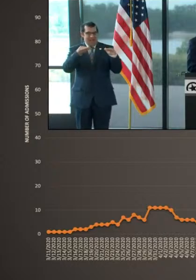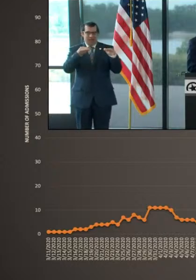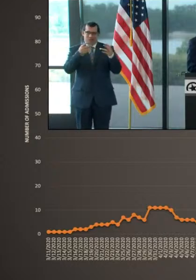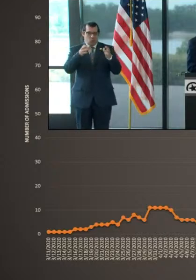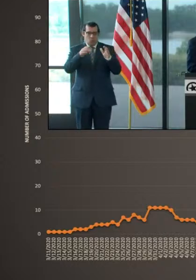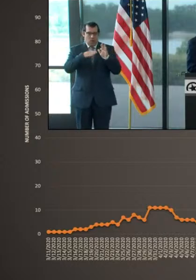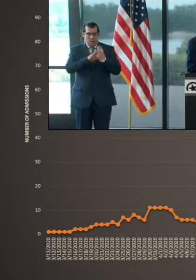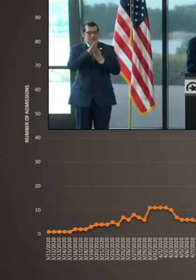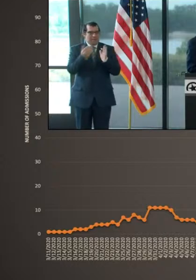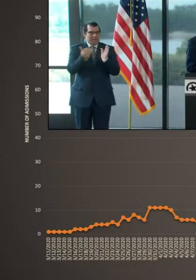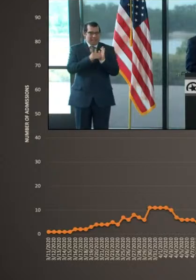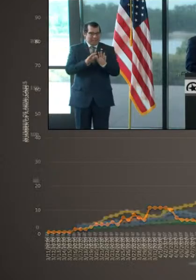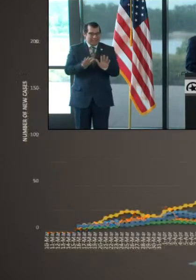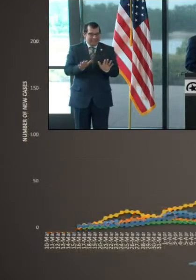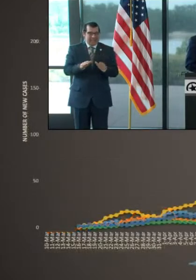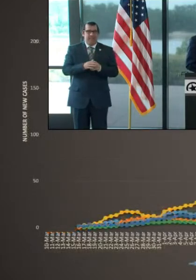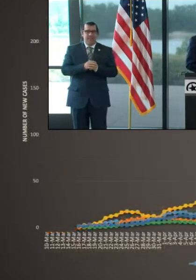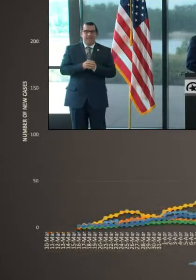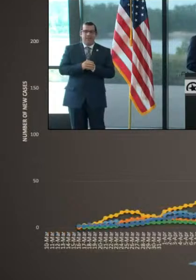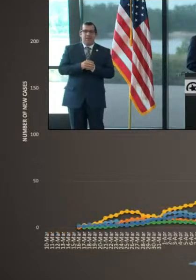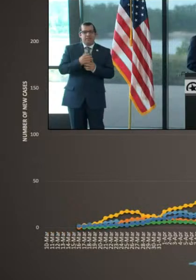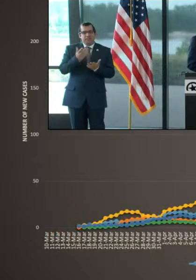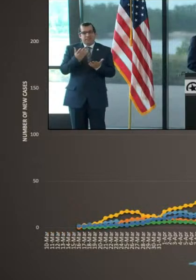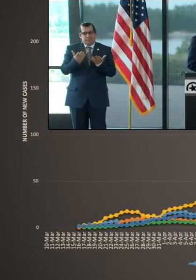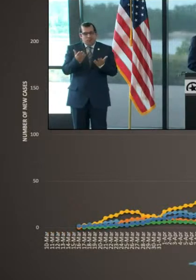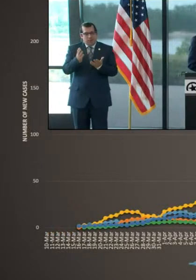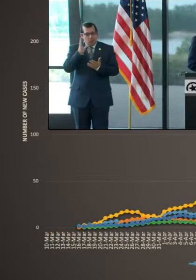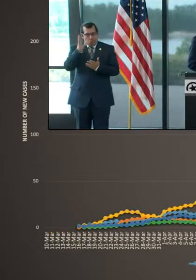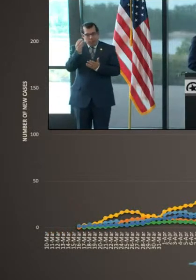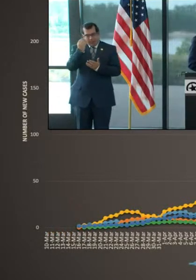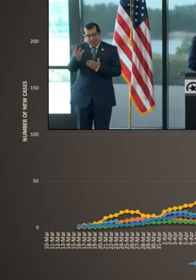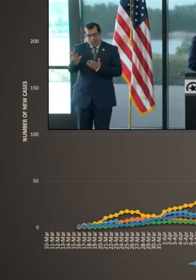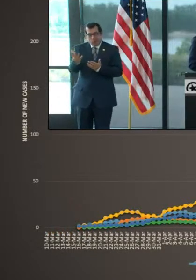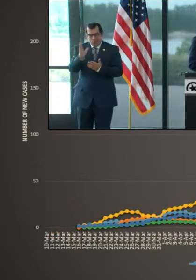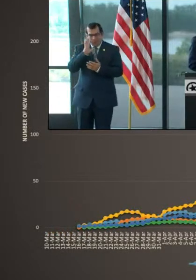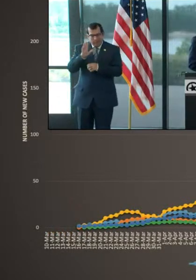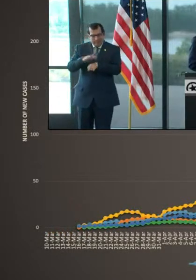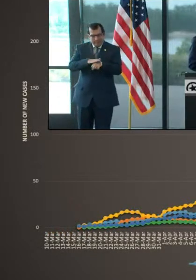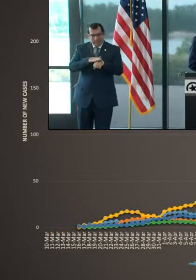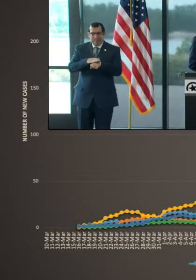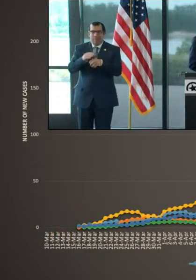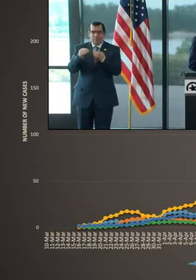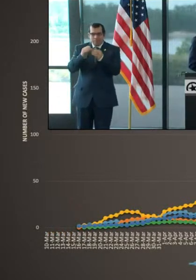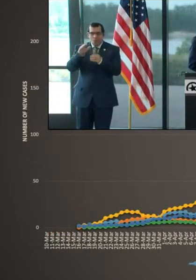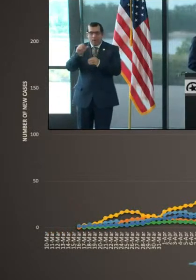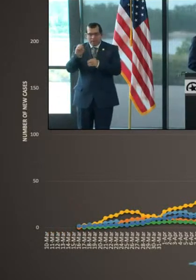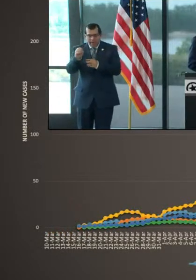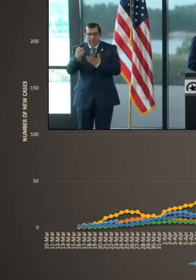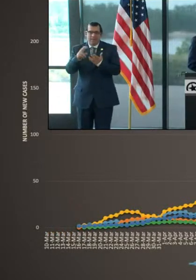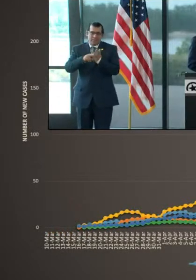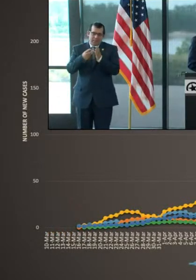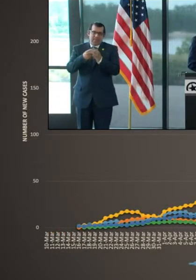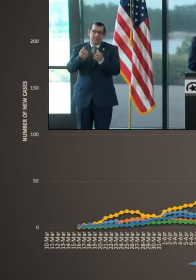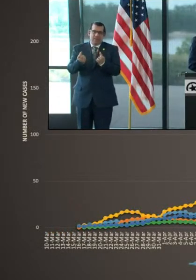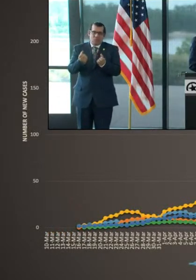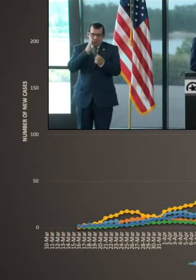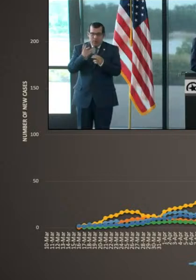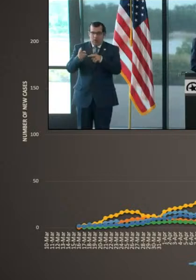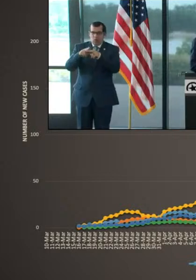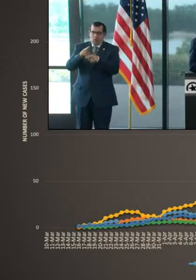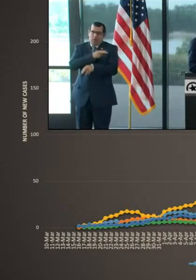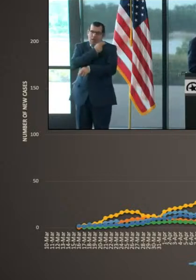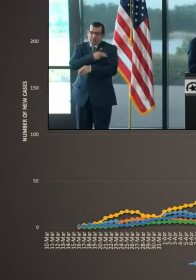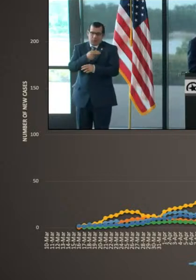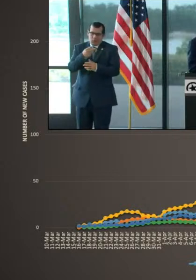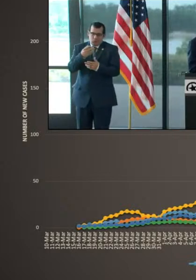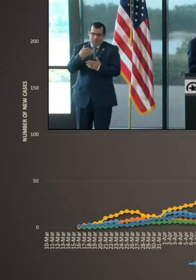peak again, but it probably will. I will let you know that when you have more cases, hospitalizations will go up